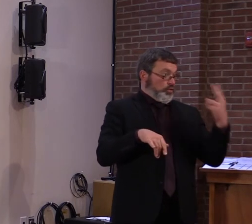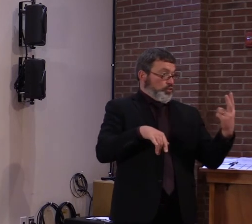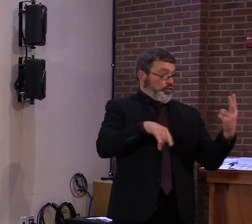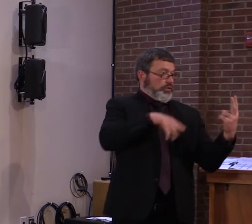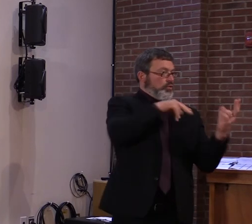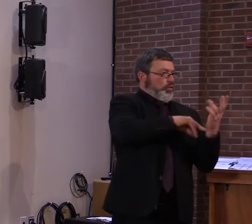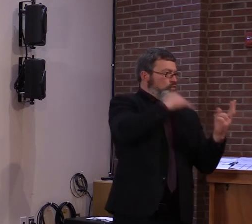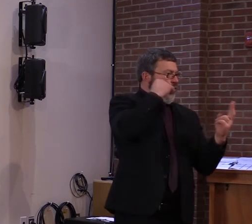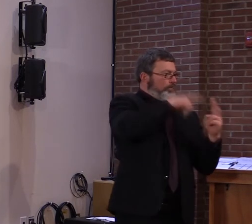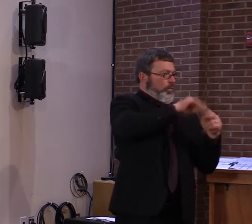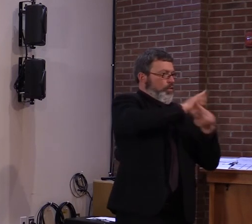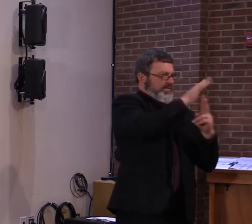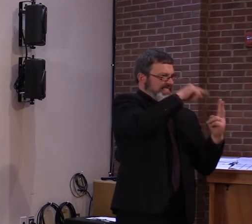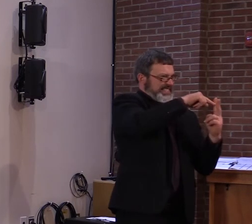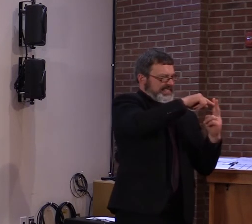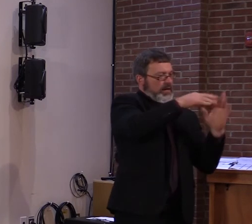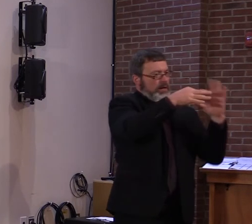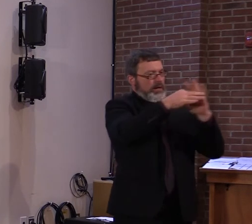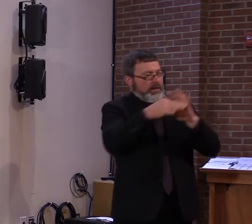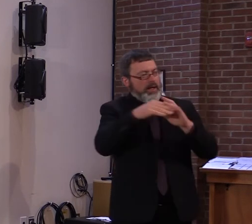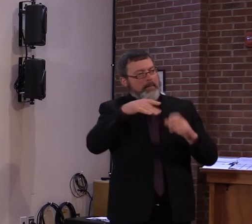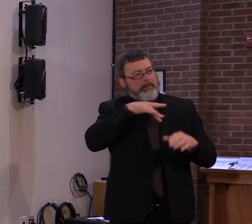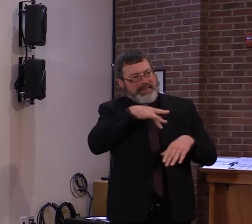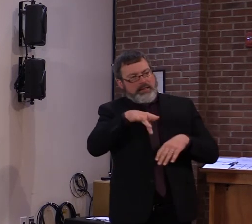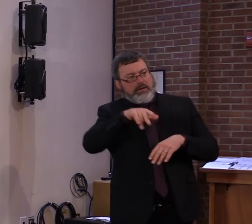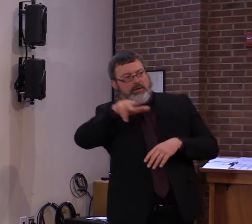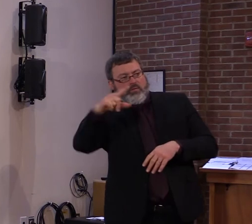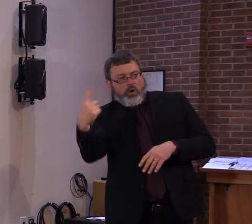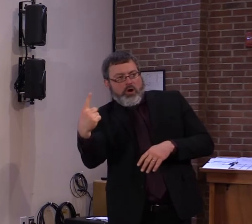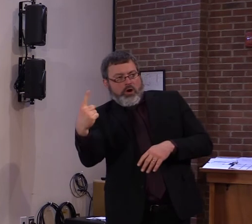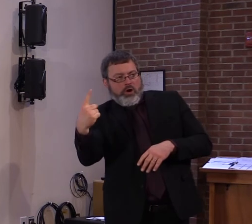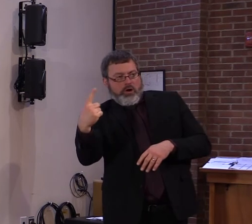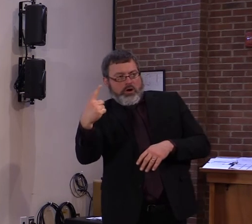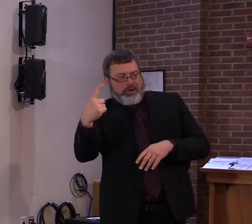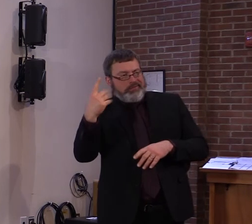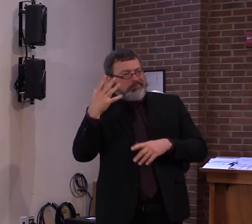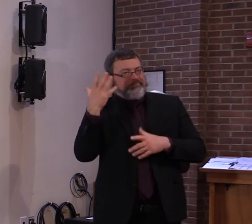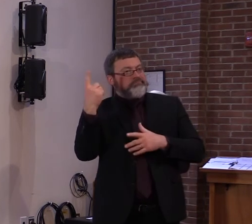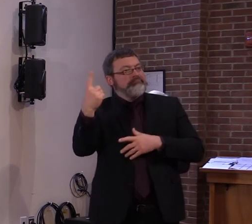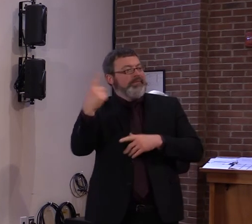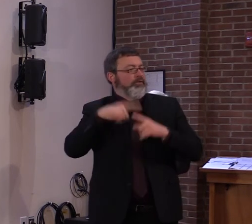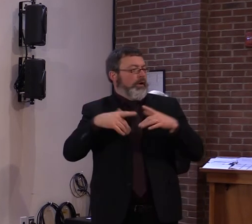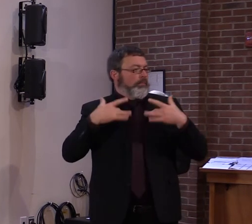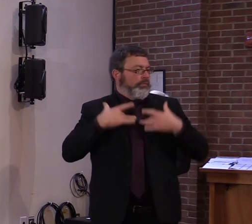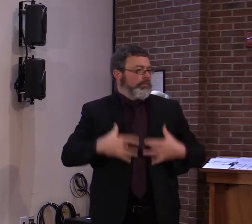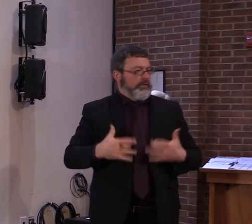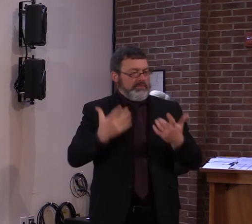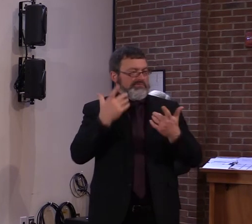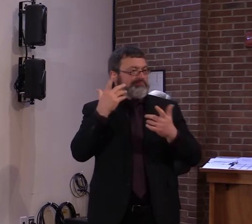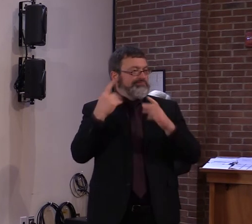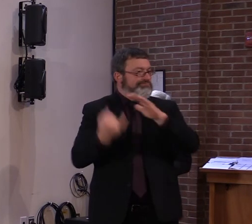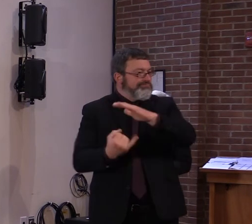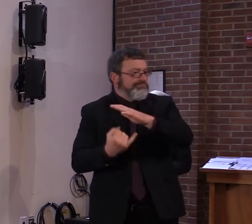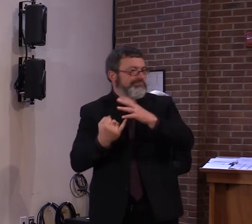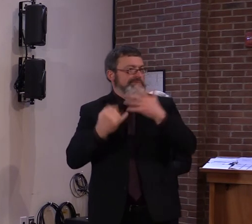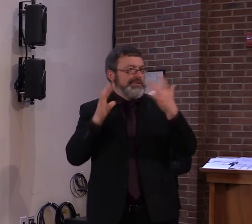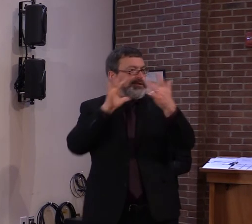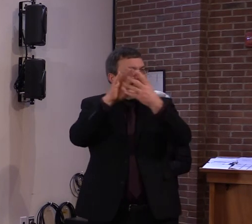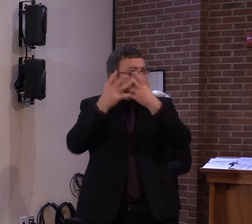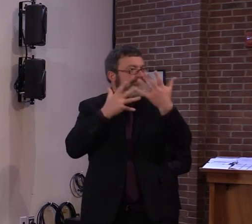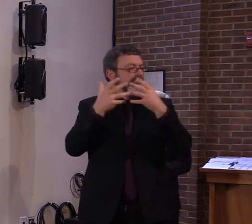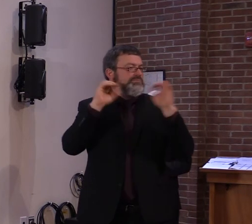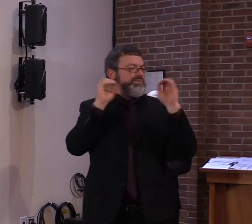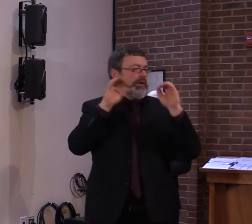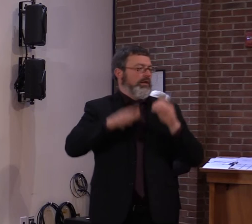secondly, I'm sure as you know, there was a couple days ago, there was an actual randomized trial